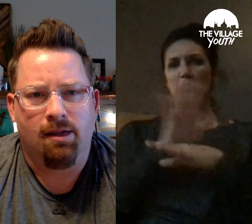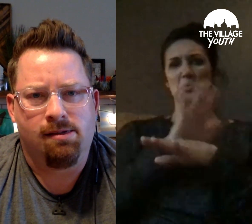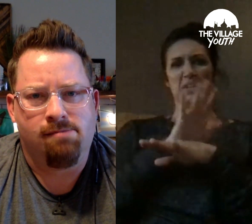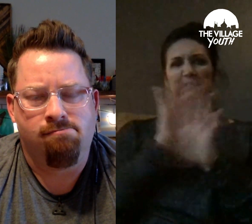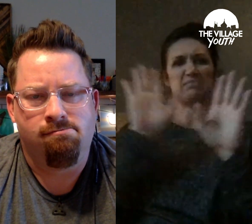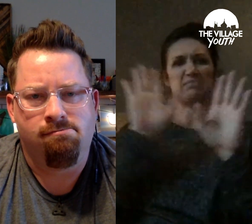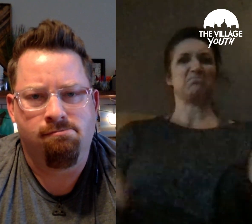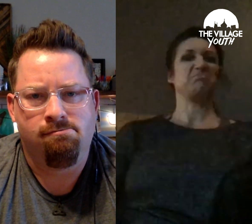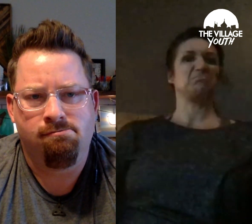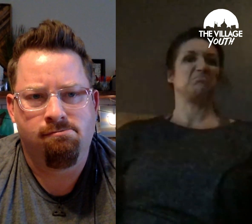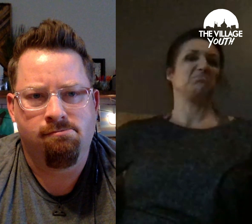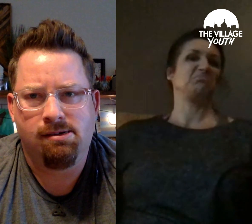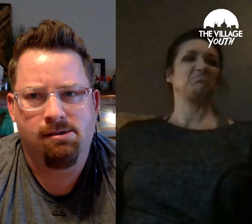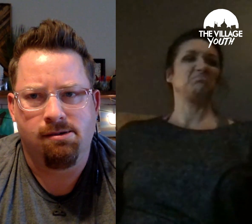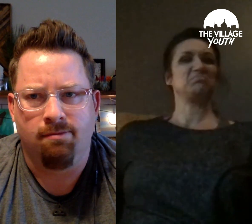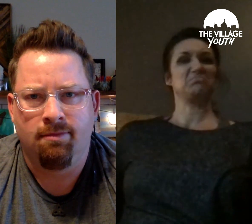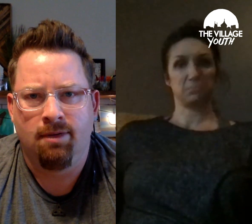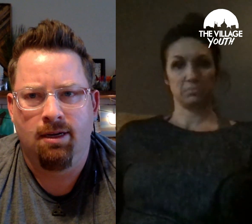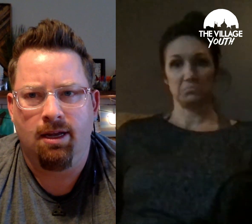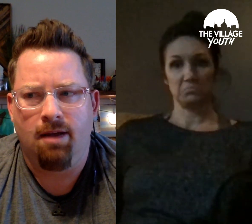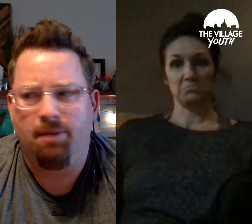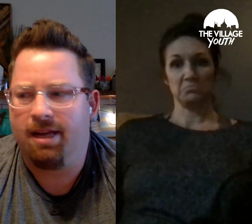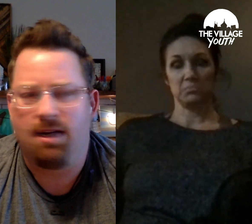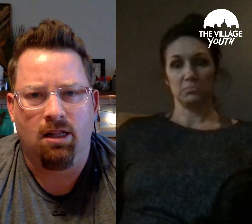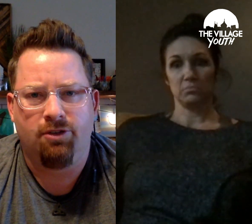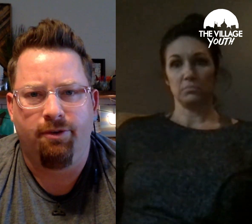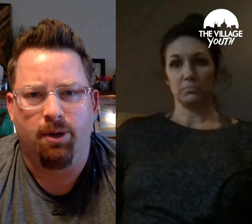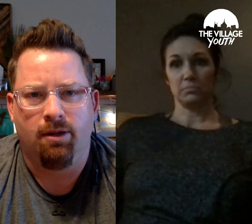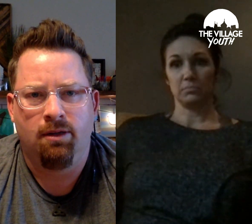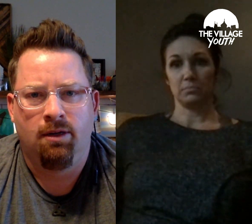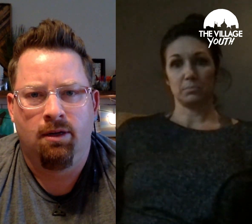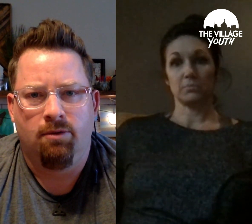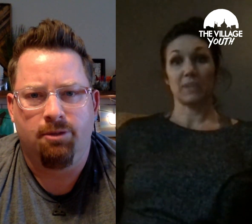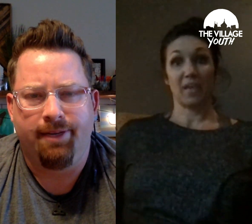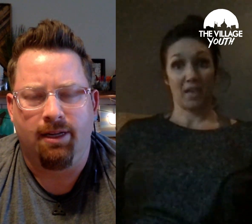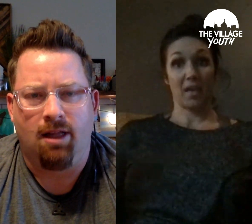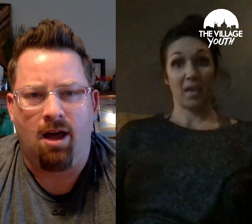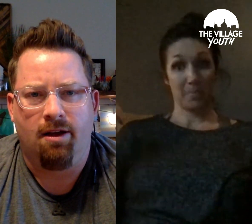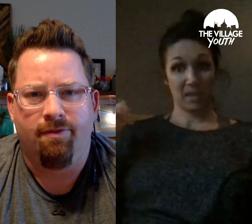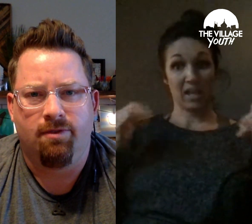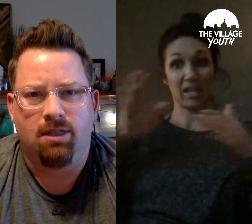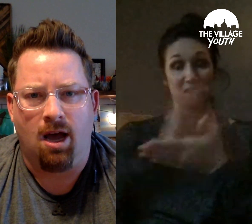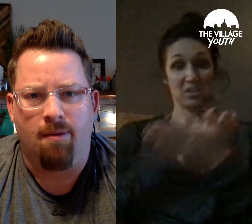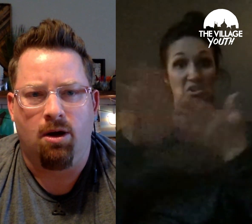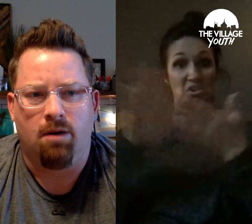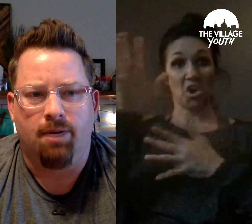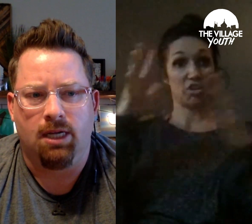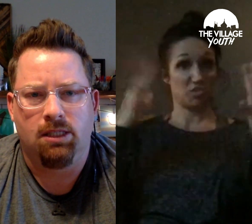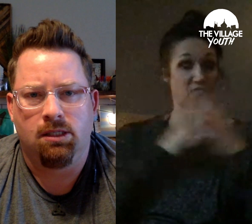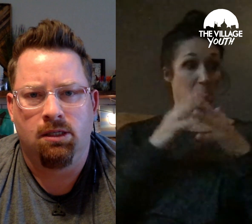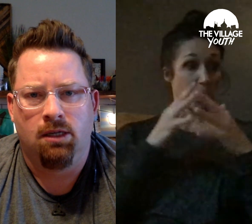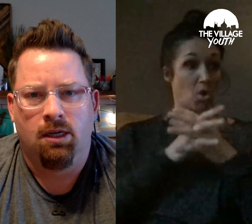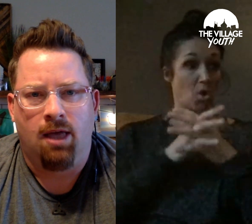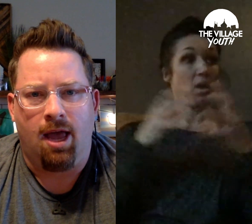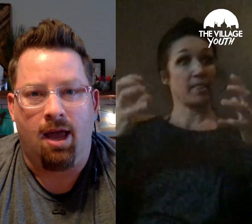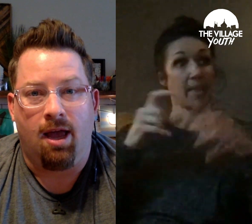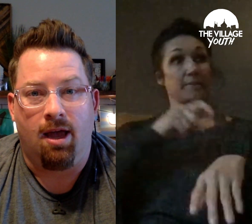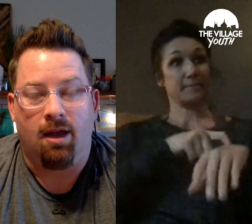Yeah. Yeah. I don't know. Yeah, I played college football, which meant a lot of time on a